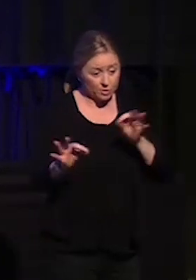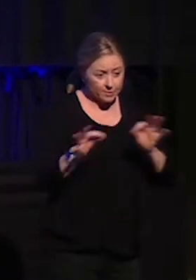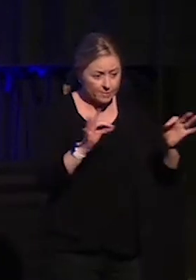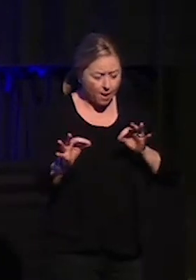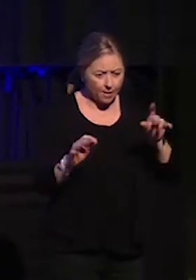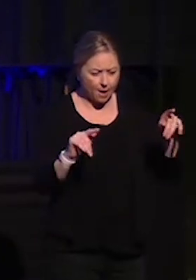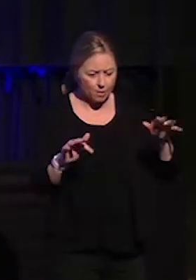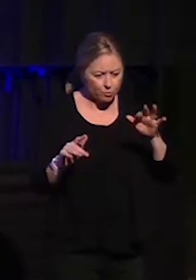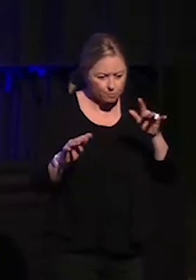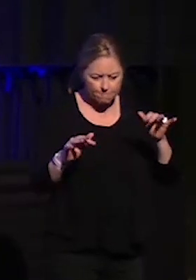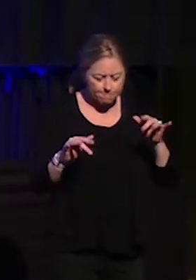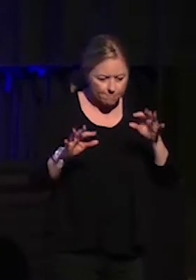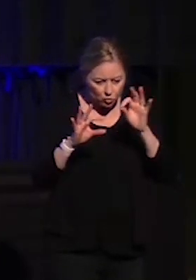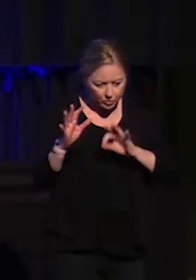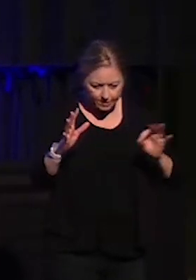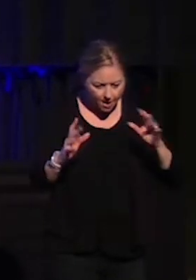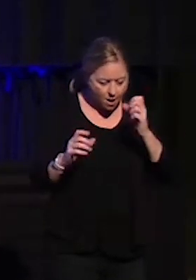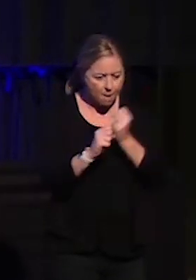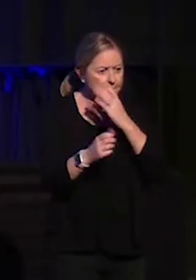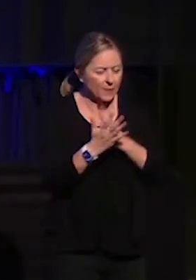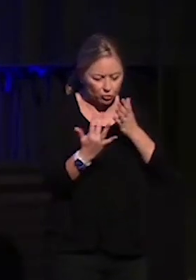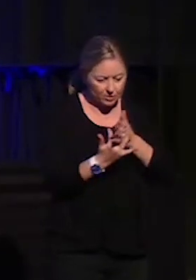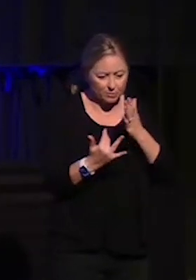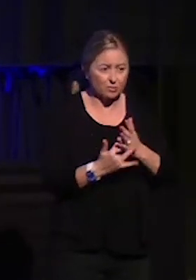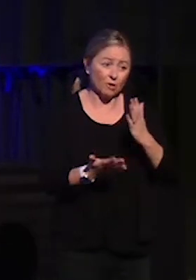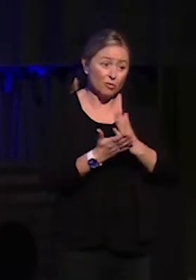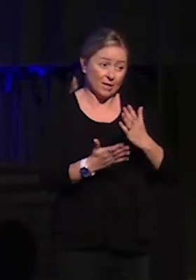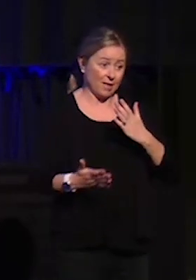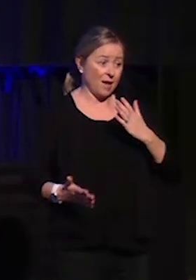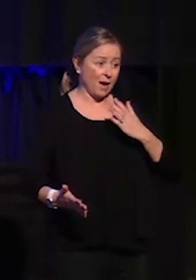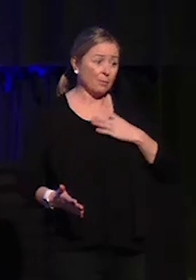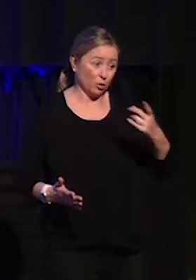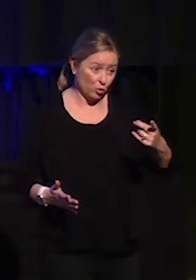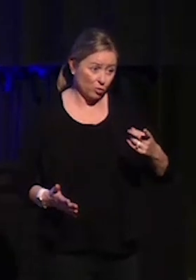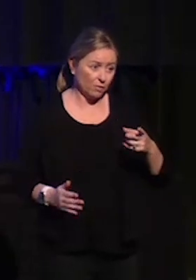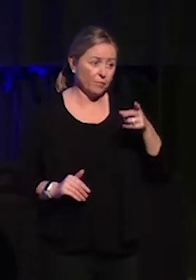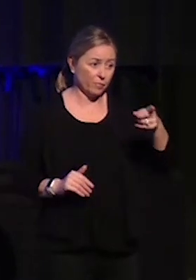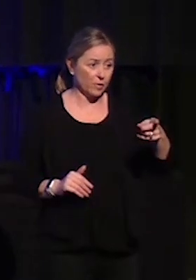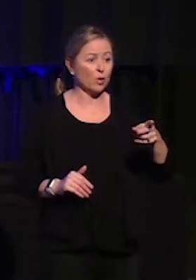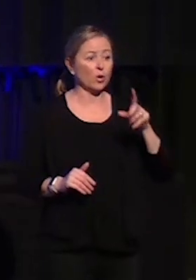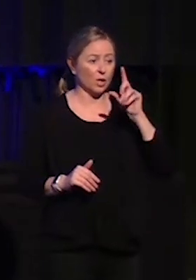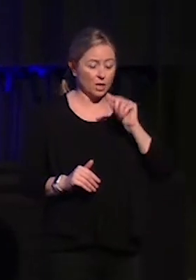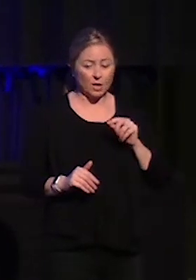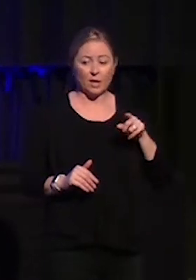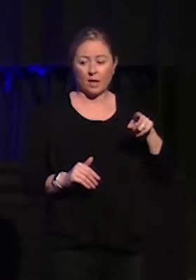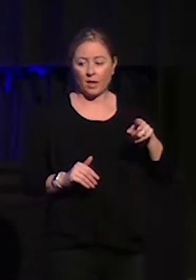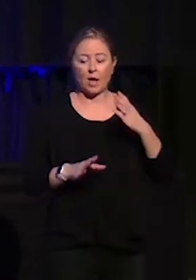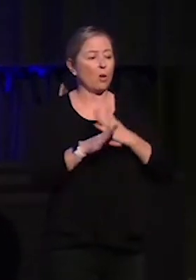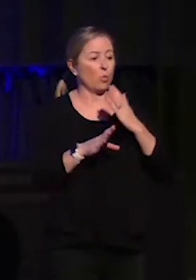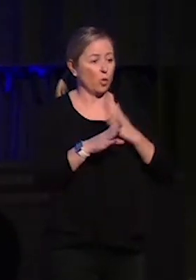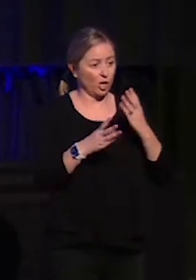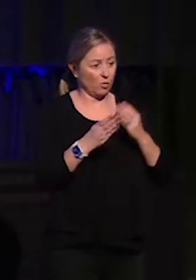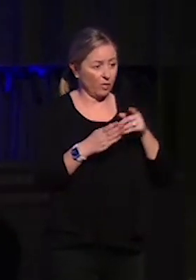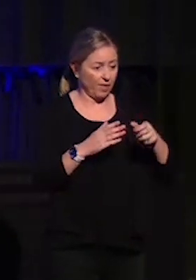about improving accessibility, it's up to you. What's important is that you are moving the dial, that you are actually working on